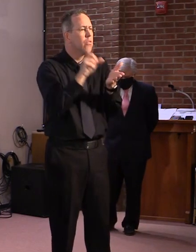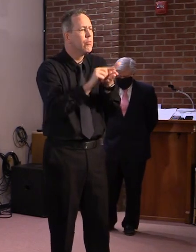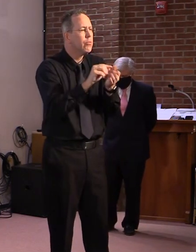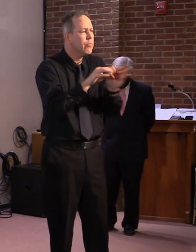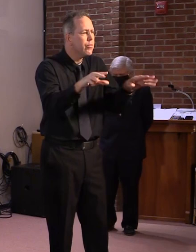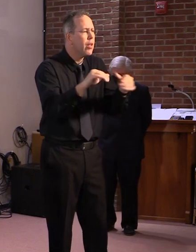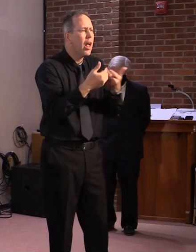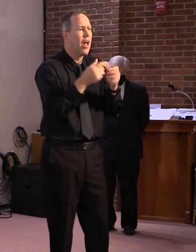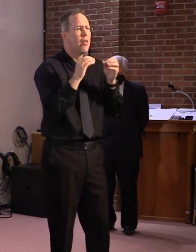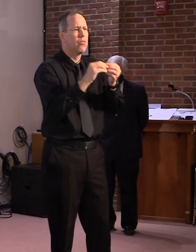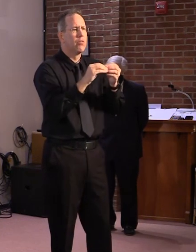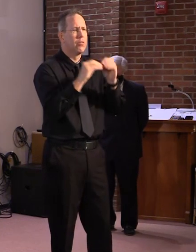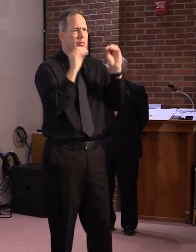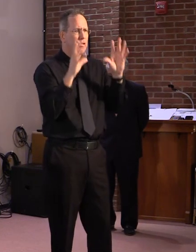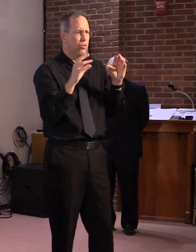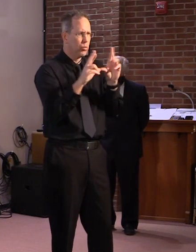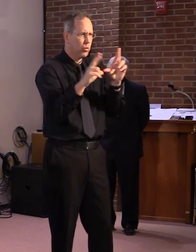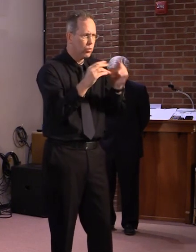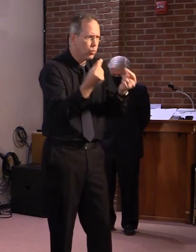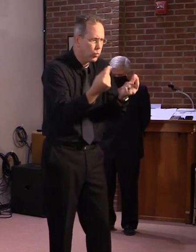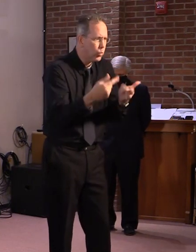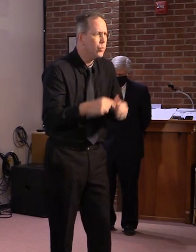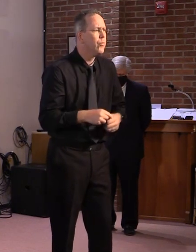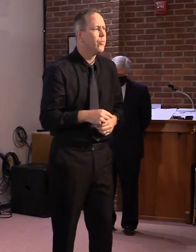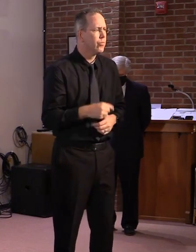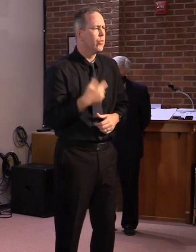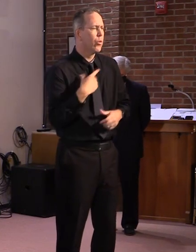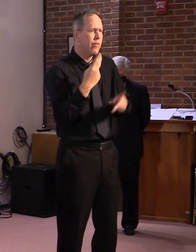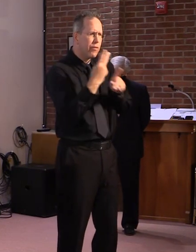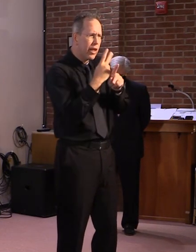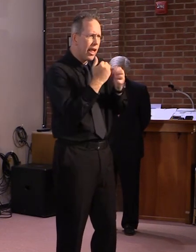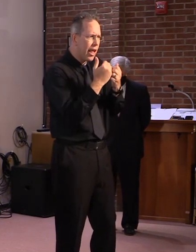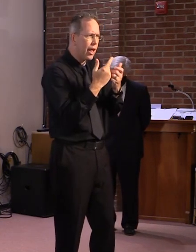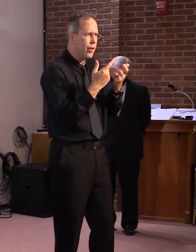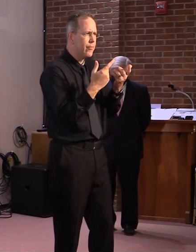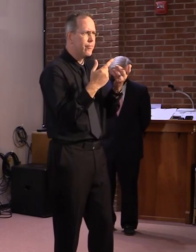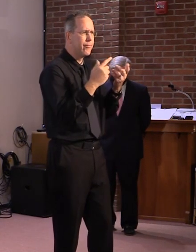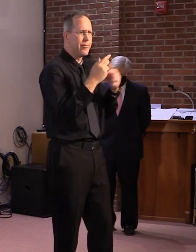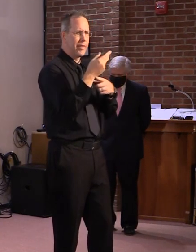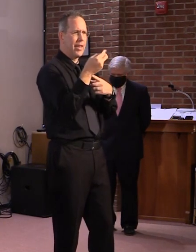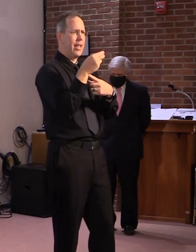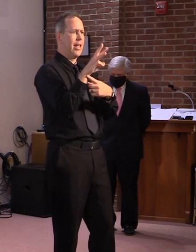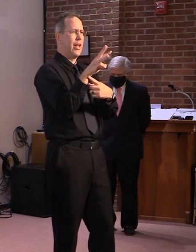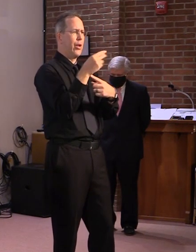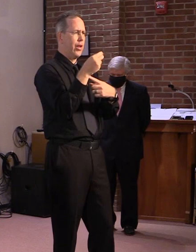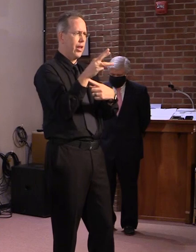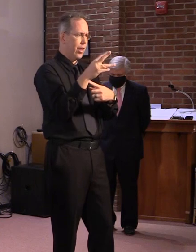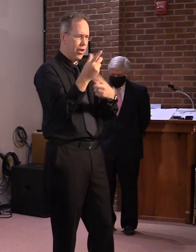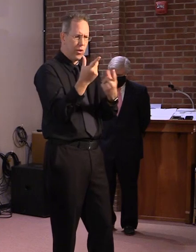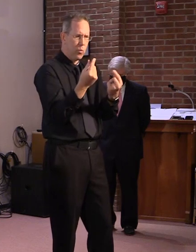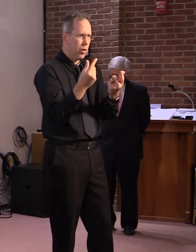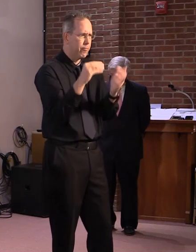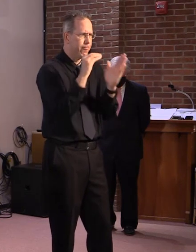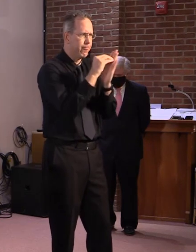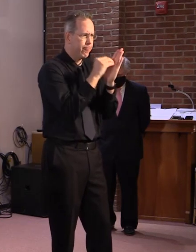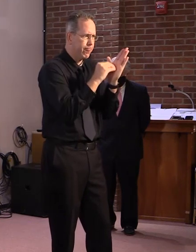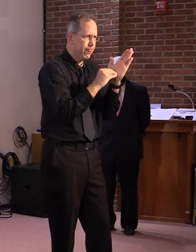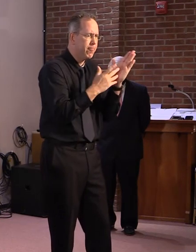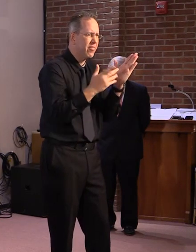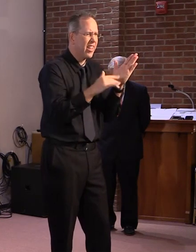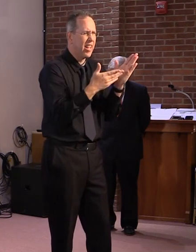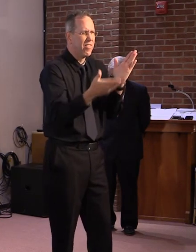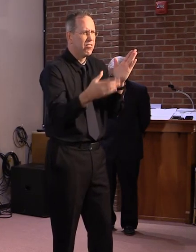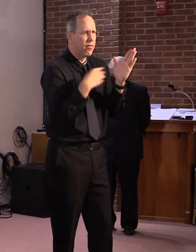envision the need to do a broader community and communications outreach. So we're expecting, I think, to create a